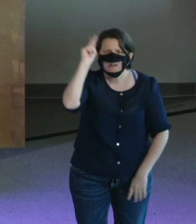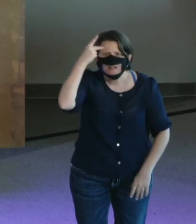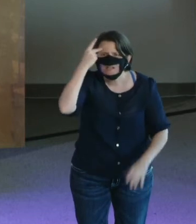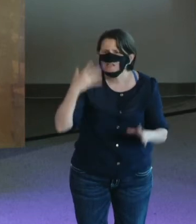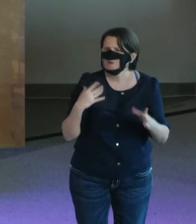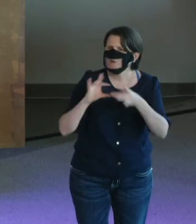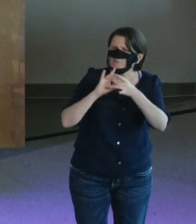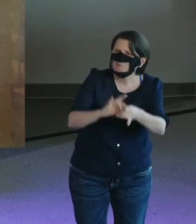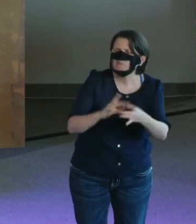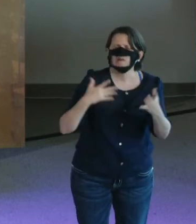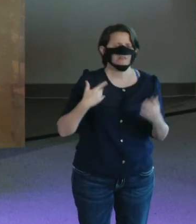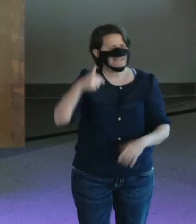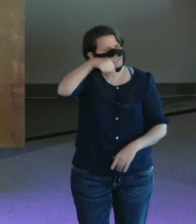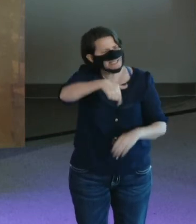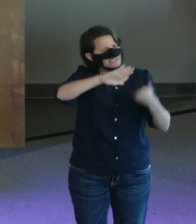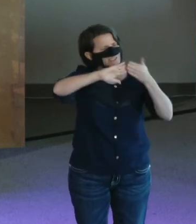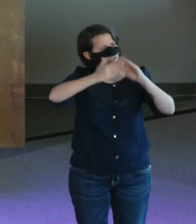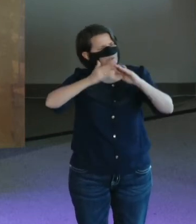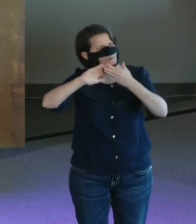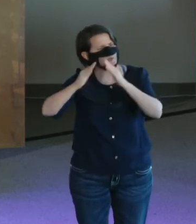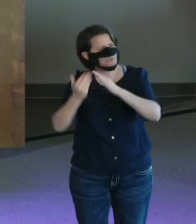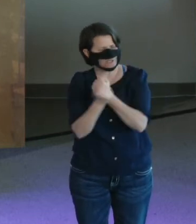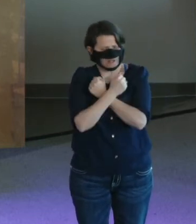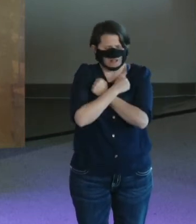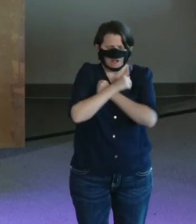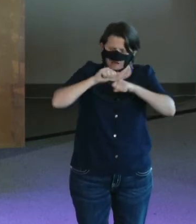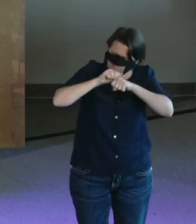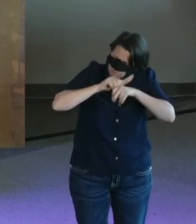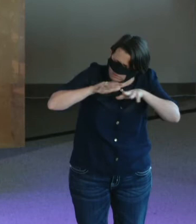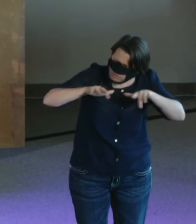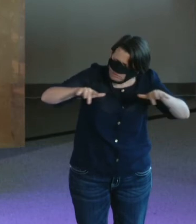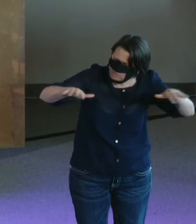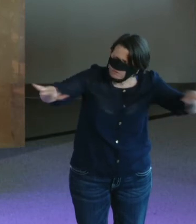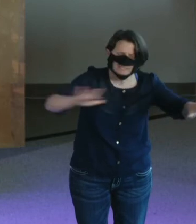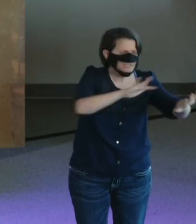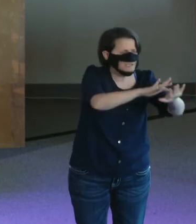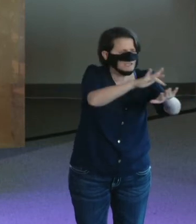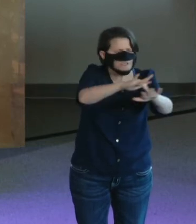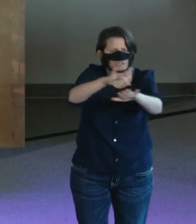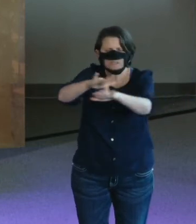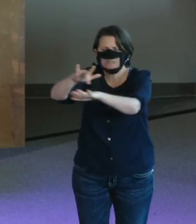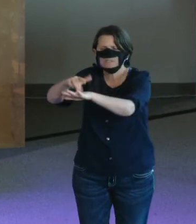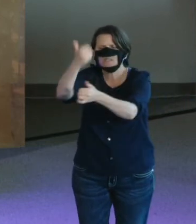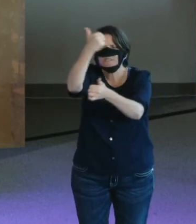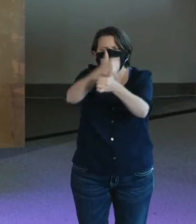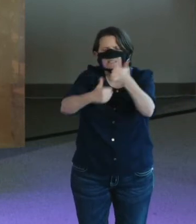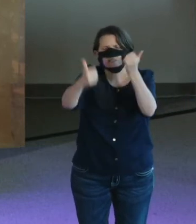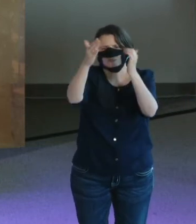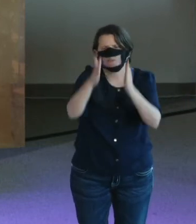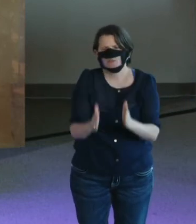affiliation. This community sends out love into the world to everyone, no exceptions.